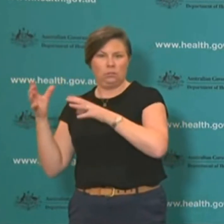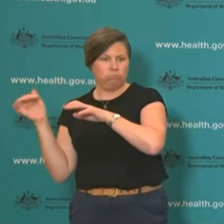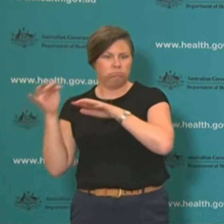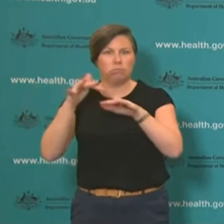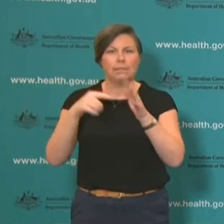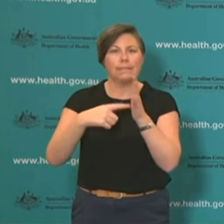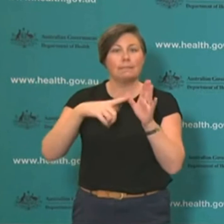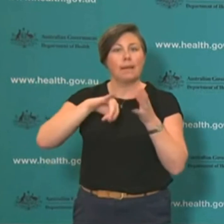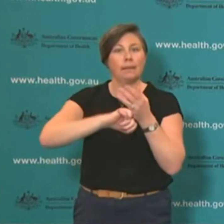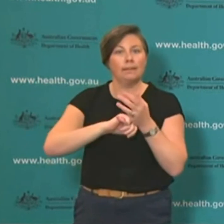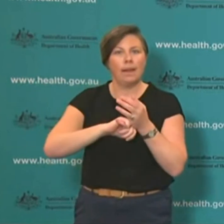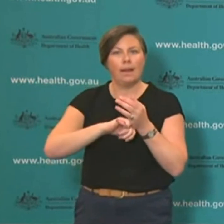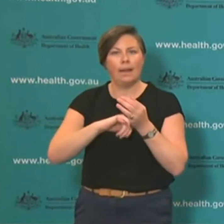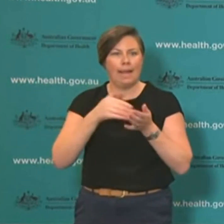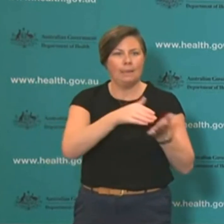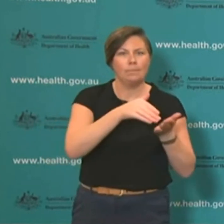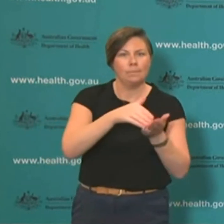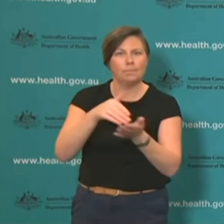specialists themselves, have been trained in